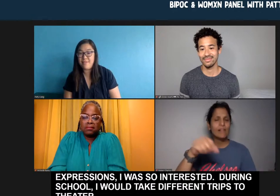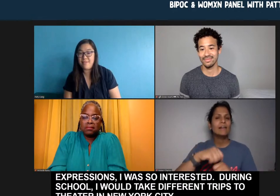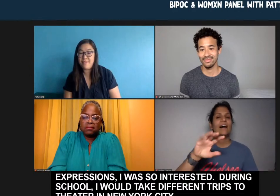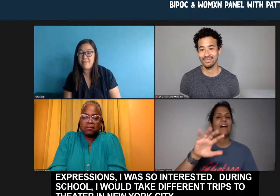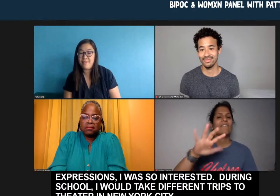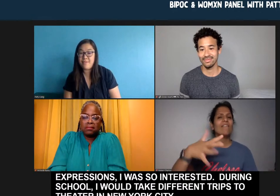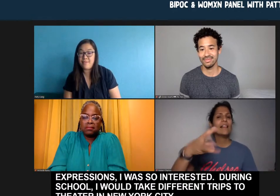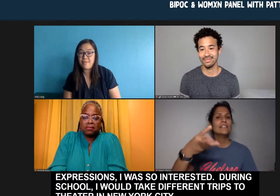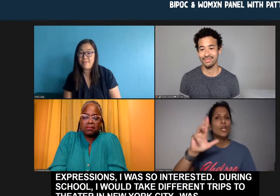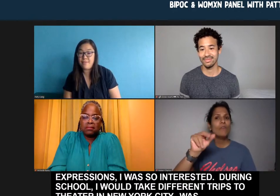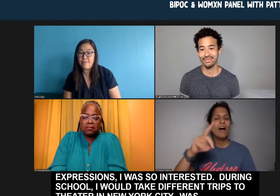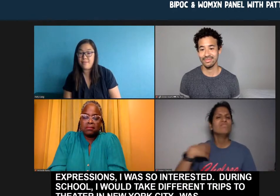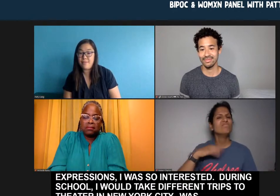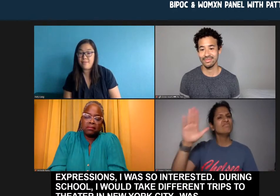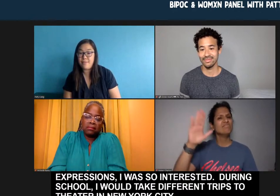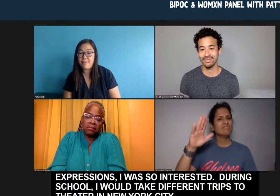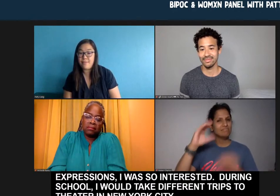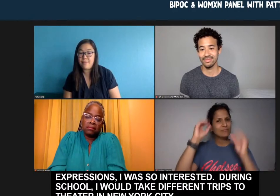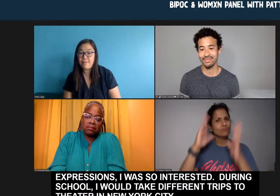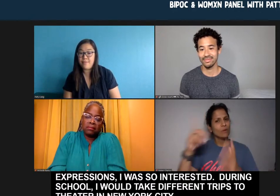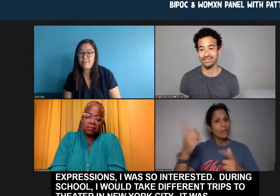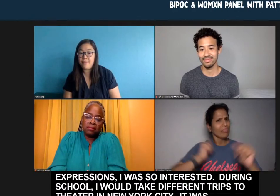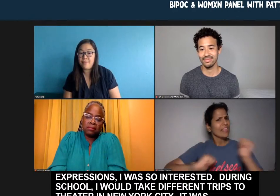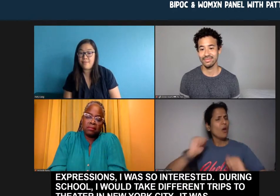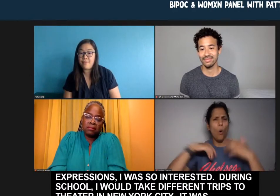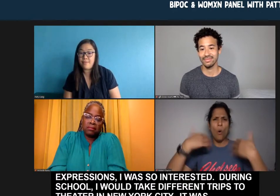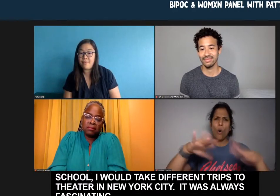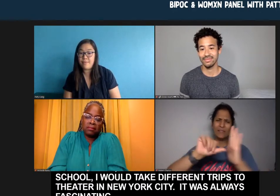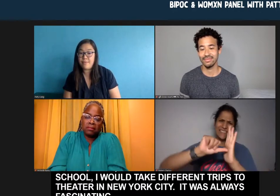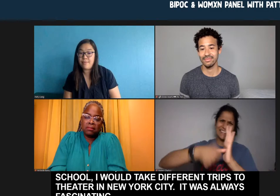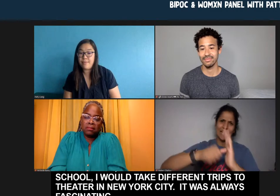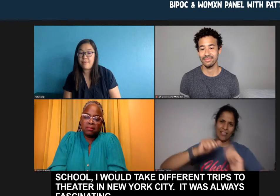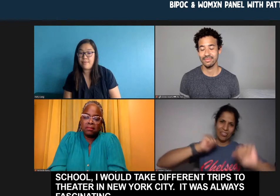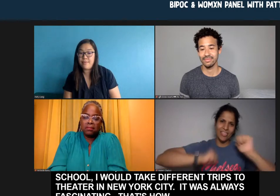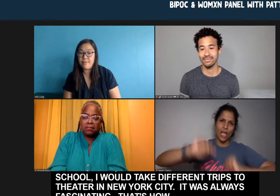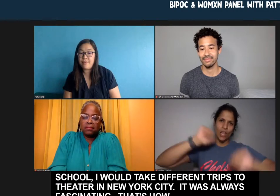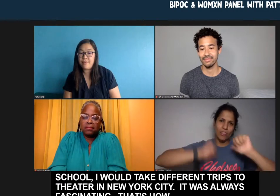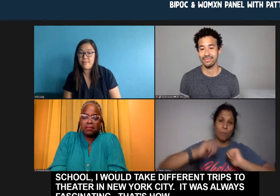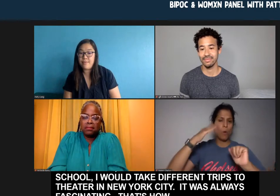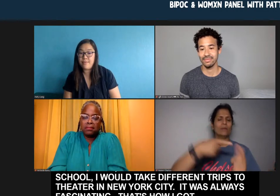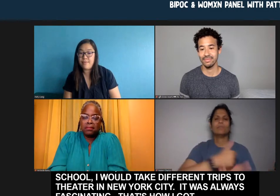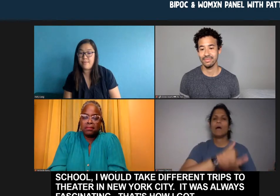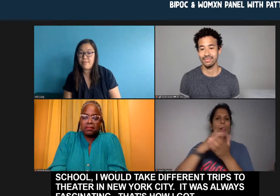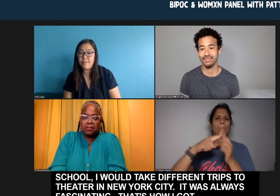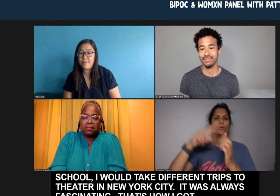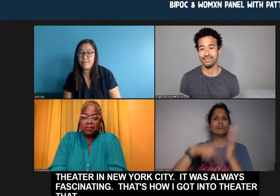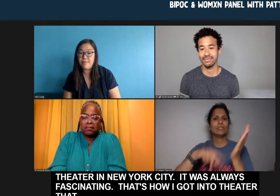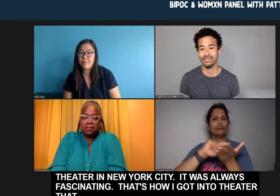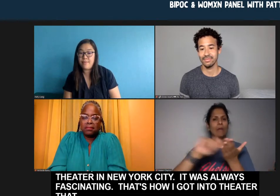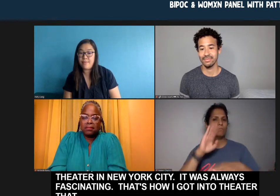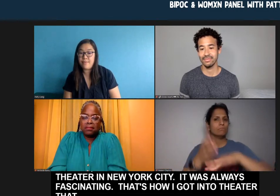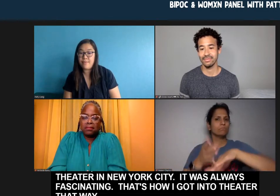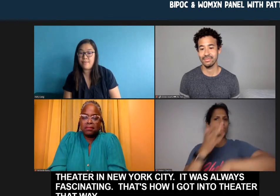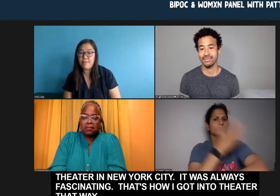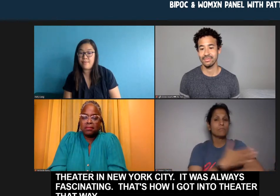into theater that way. And then around fifth and sixth grade, I started to really involve myself in actually being in